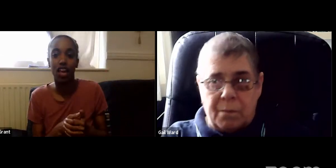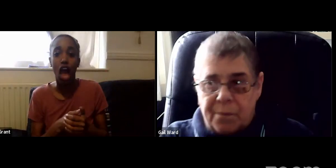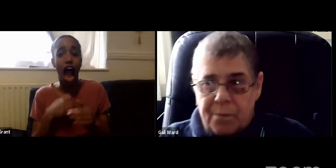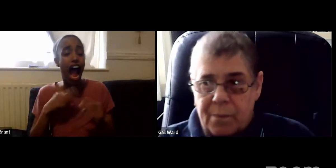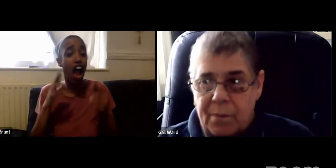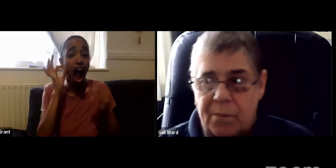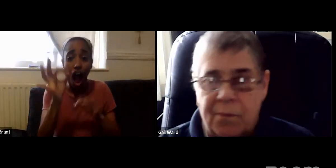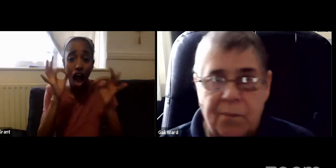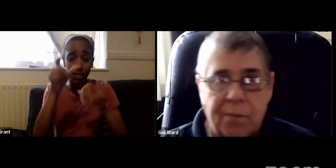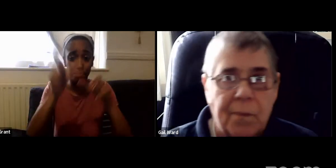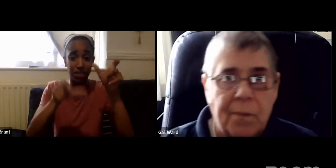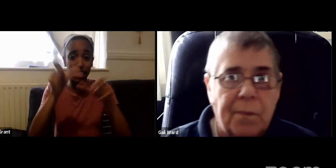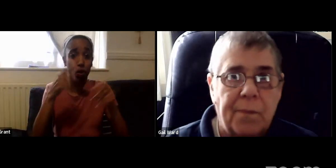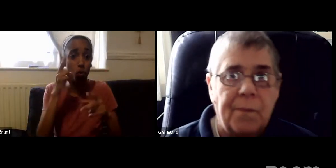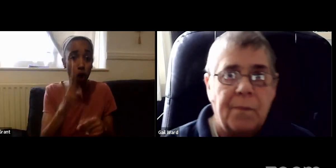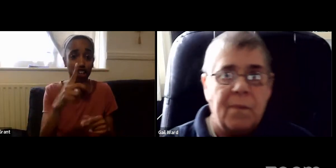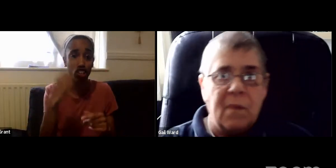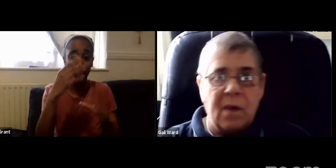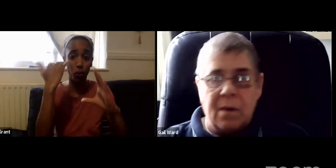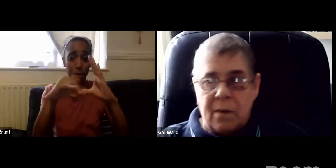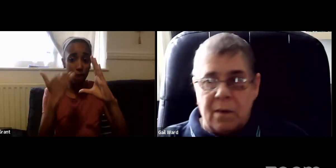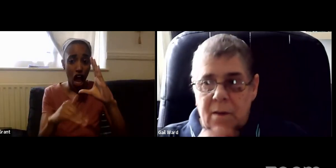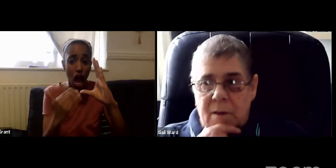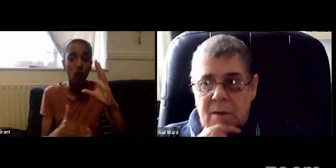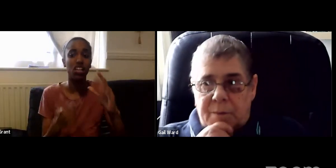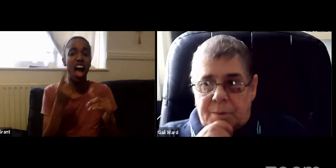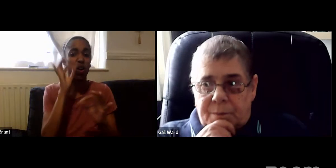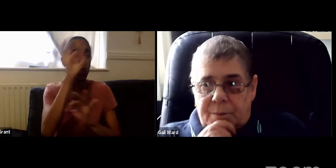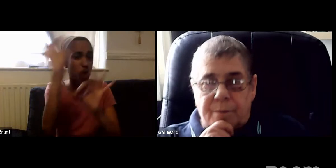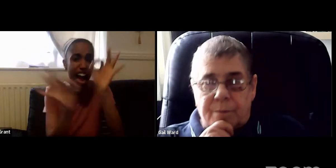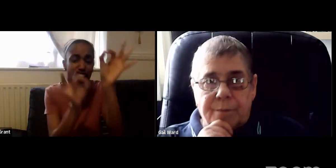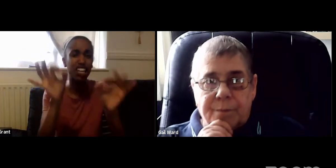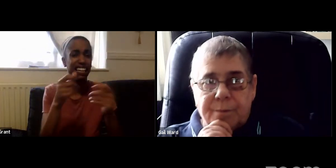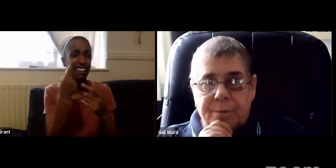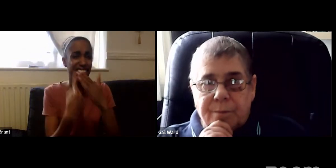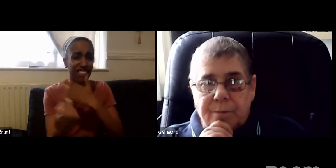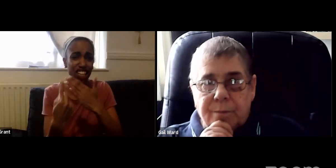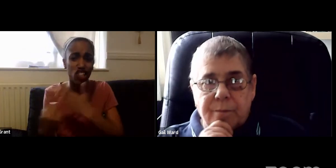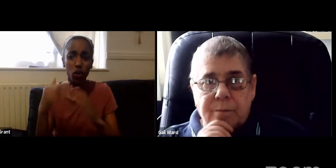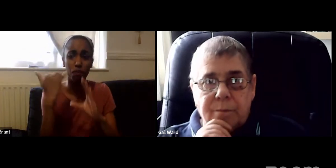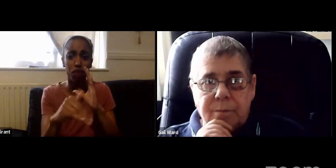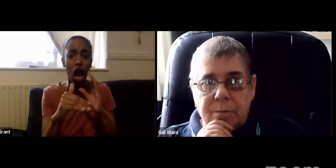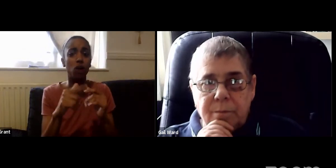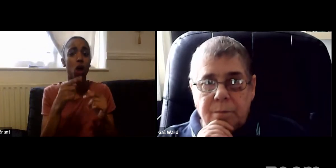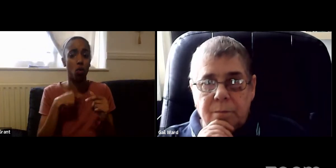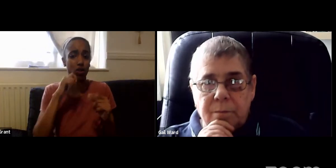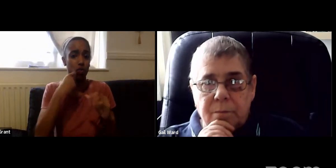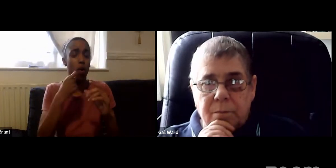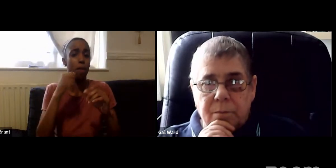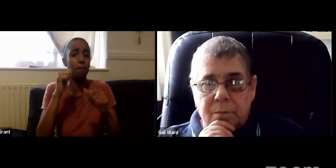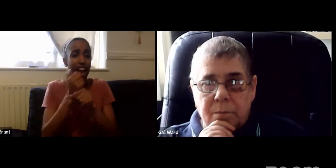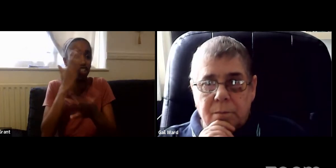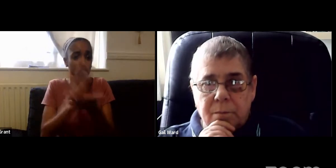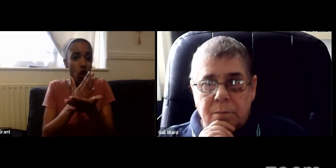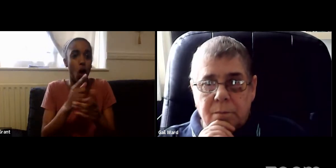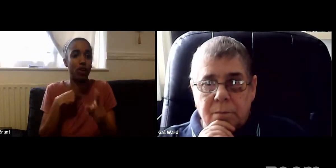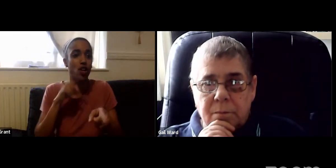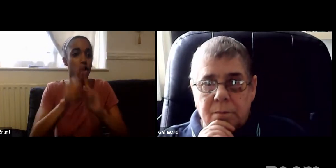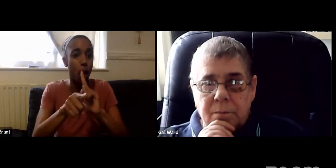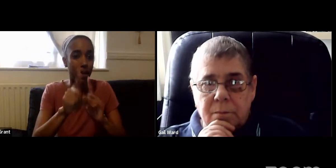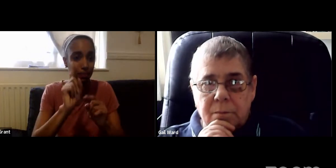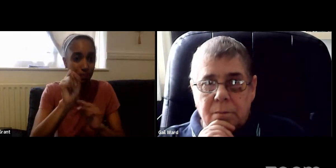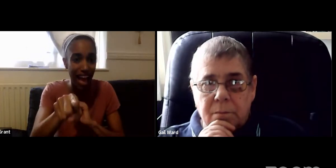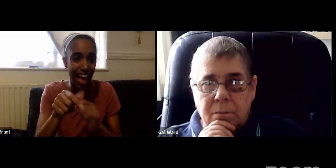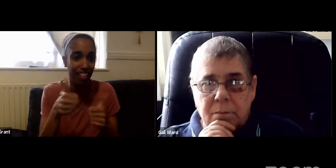please? And if you want to ask any questions for individual speakers, you can post that in